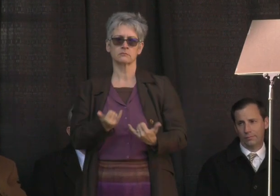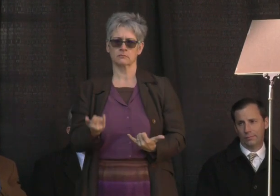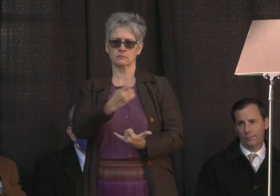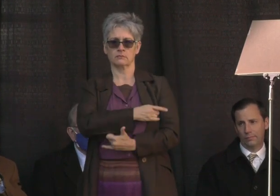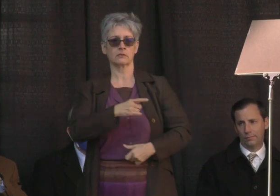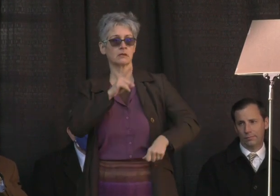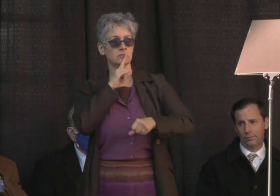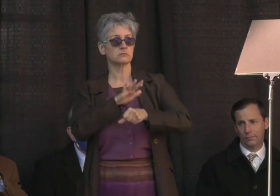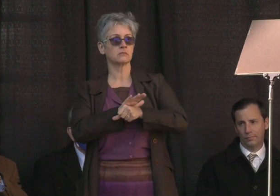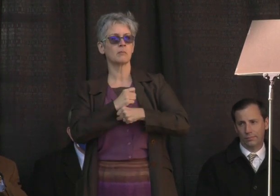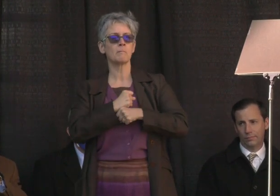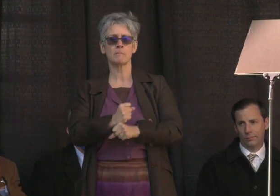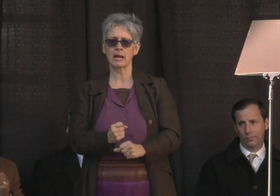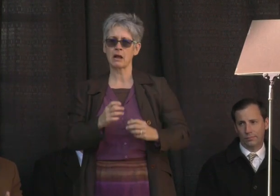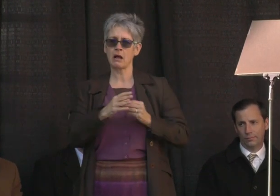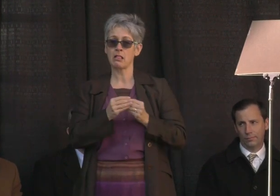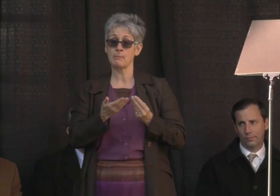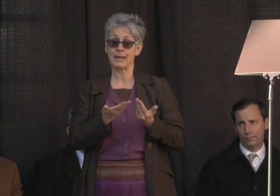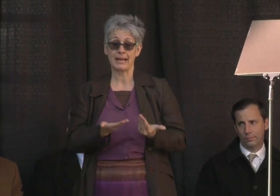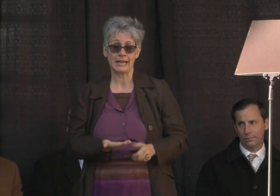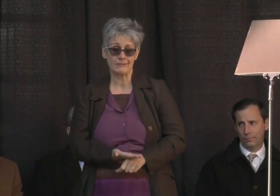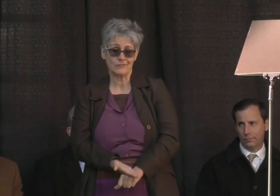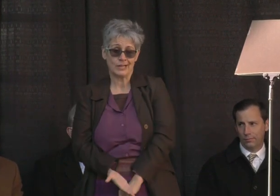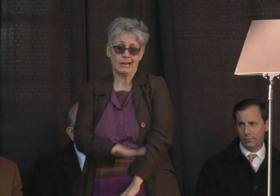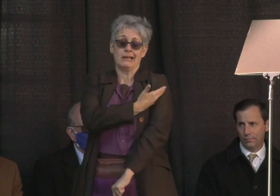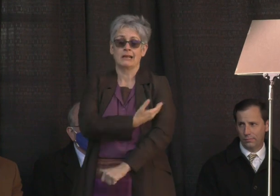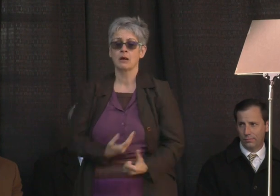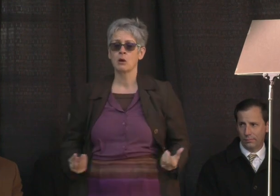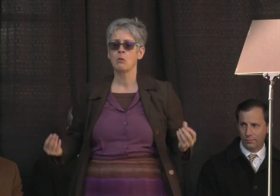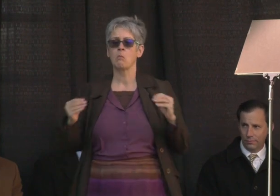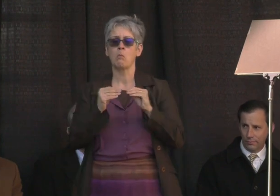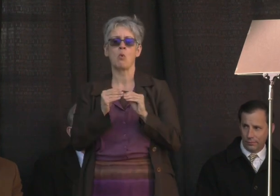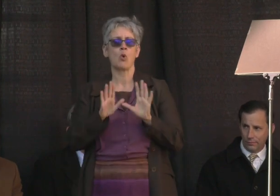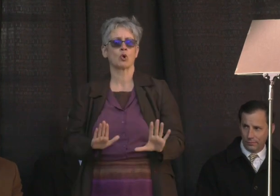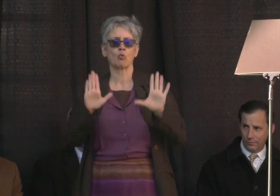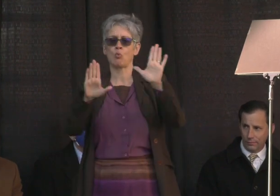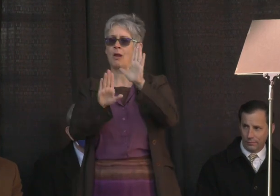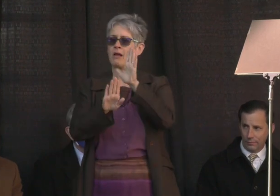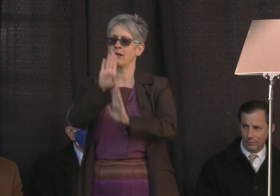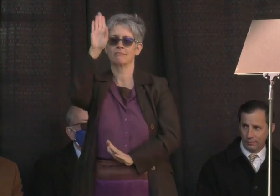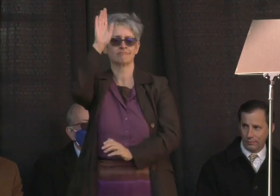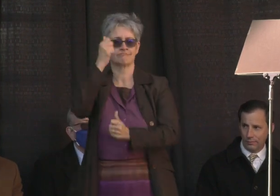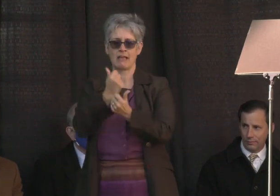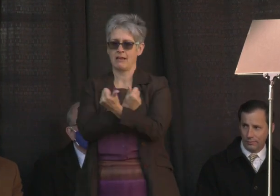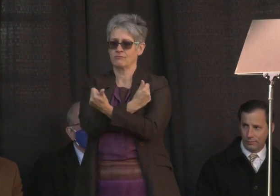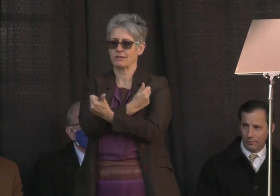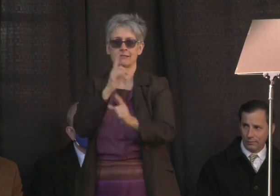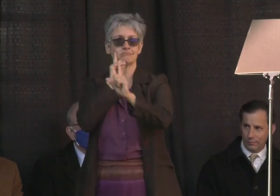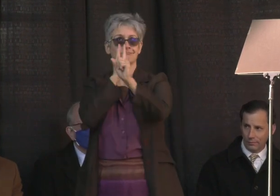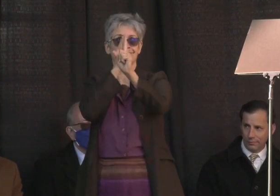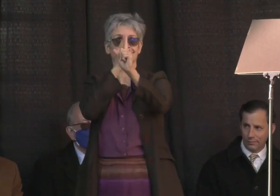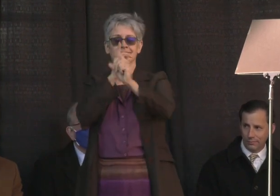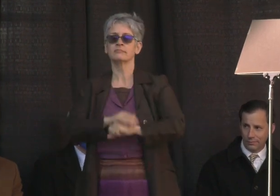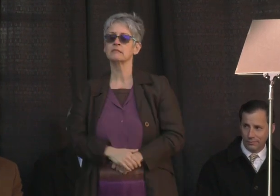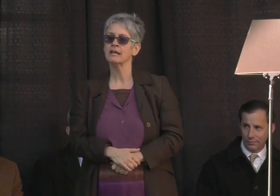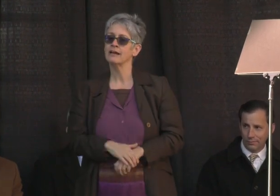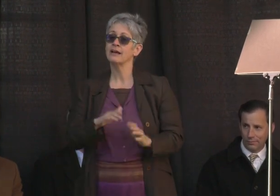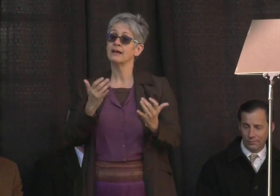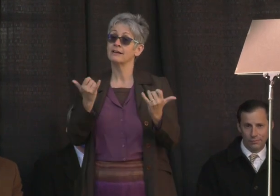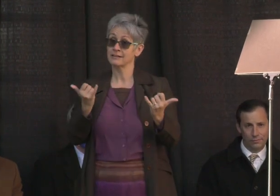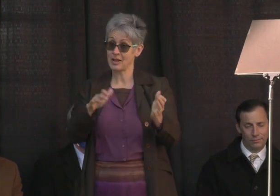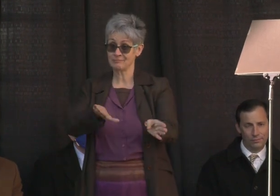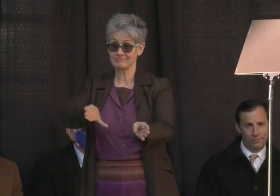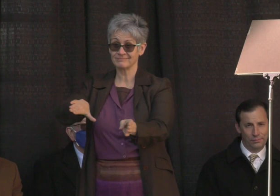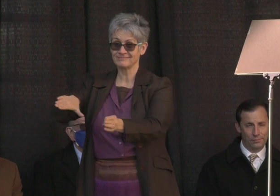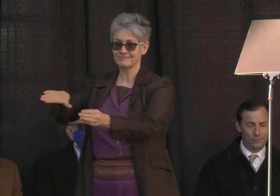making Columbia even greater in everything that we aspire for her to be. With this moment, we will move